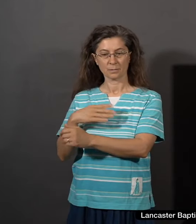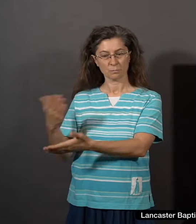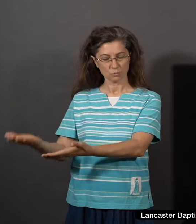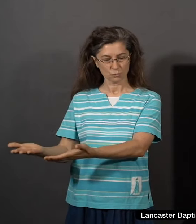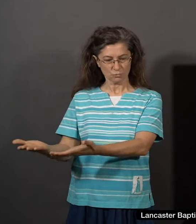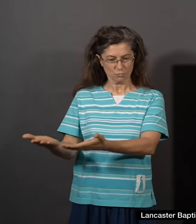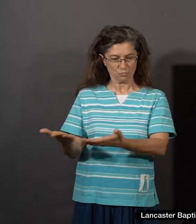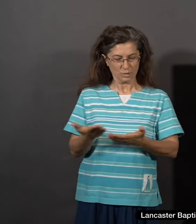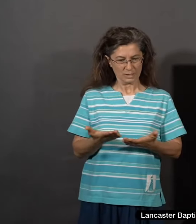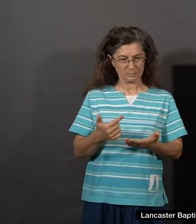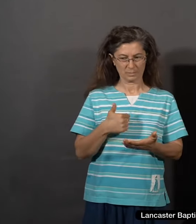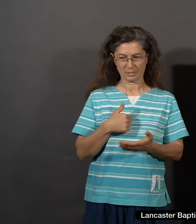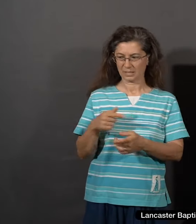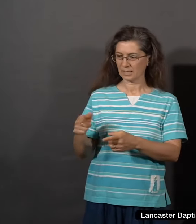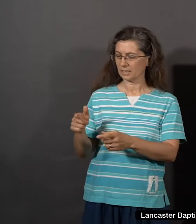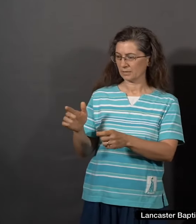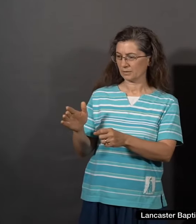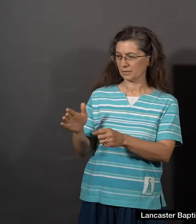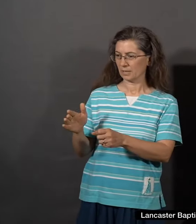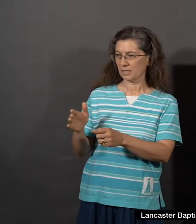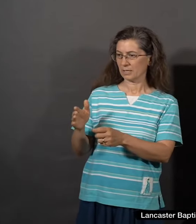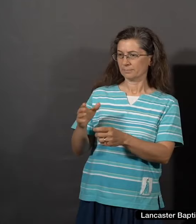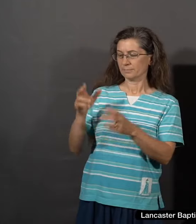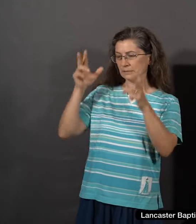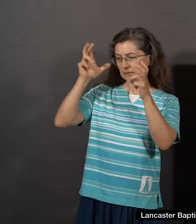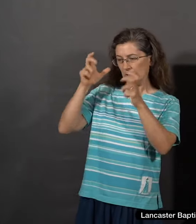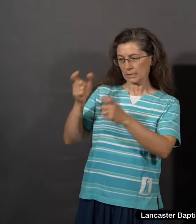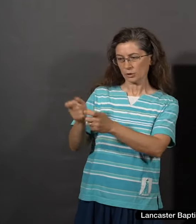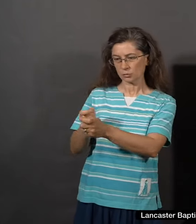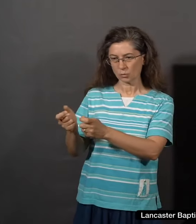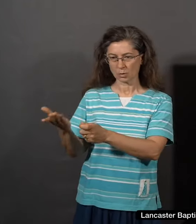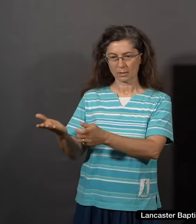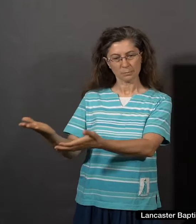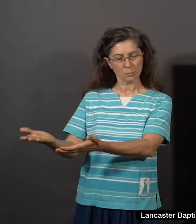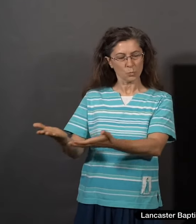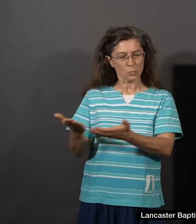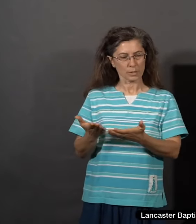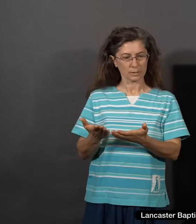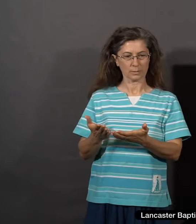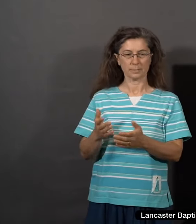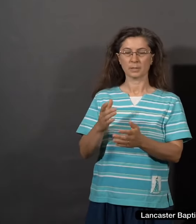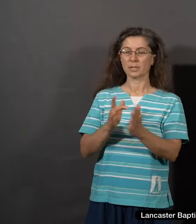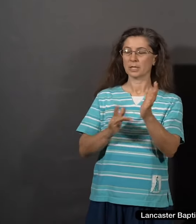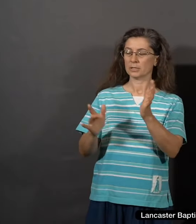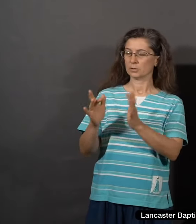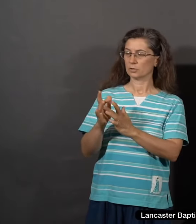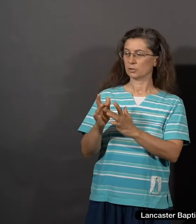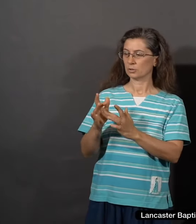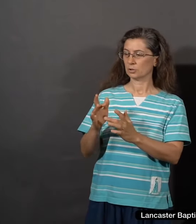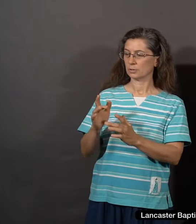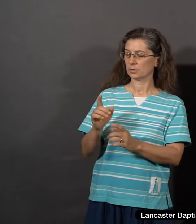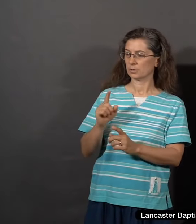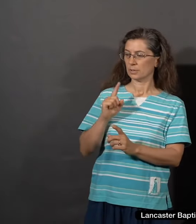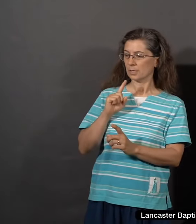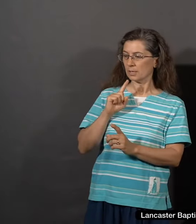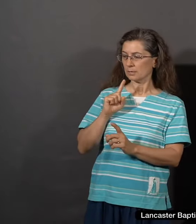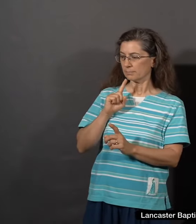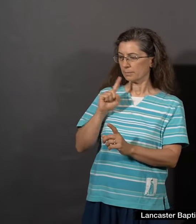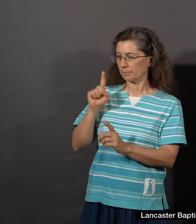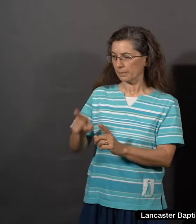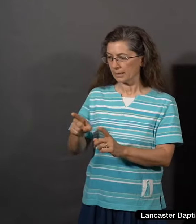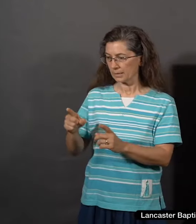impression from satan and jesus rebuked the devil and he departed out of him and the child was cured from that very hour